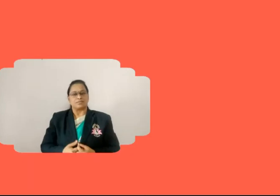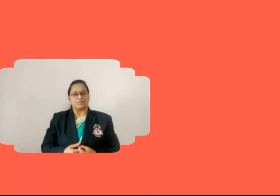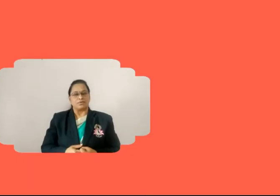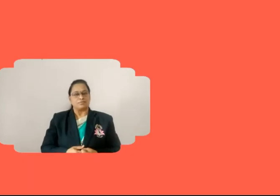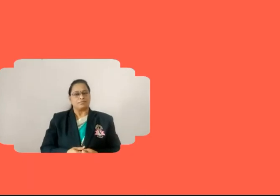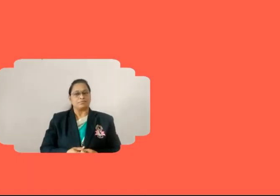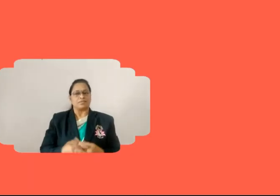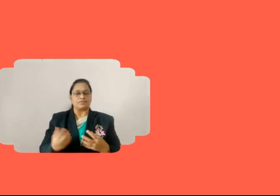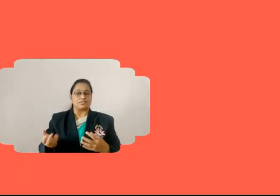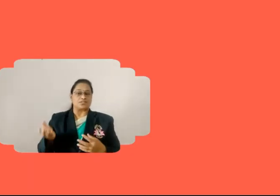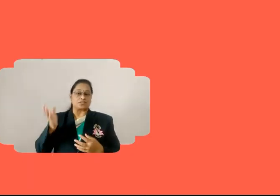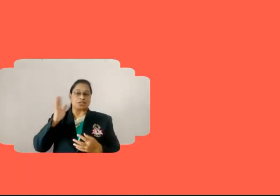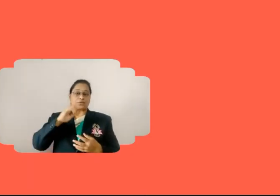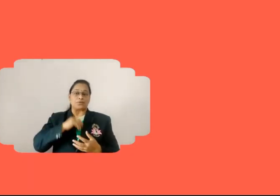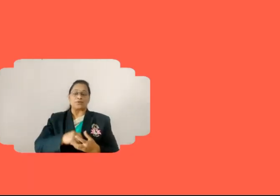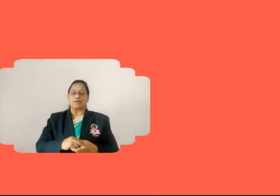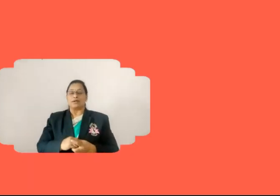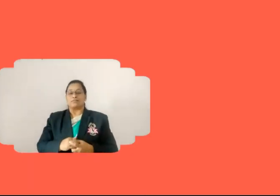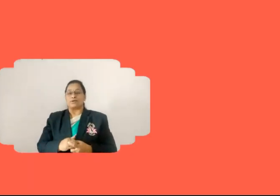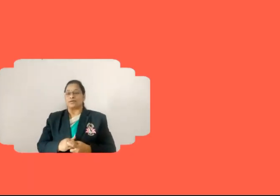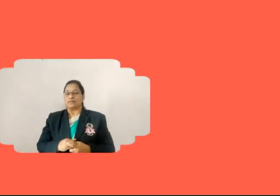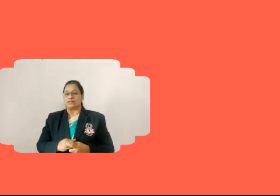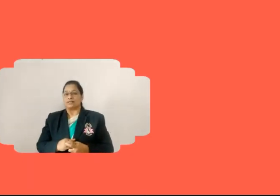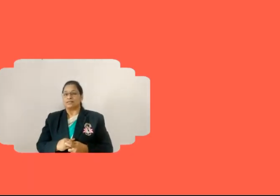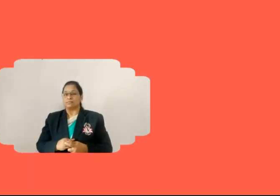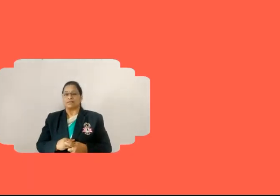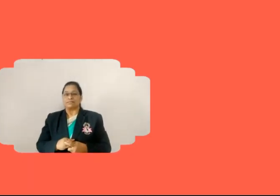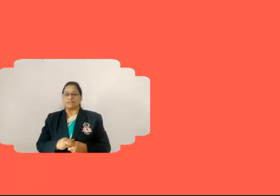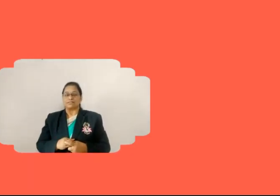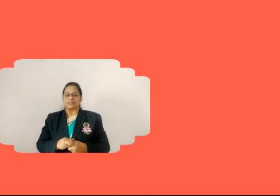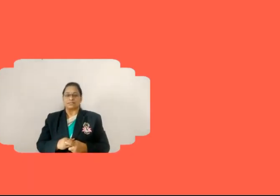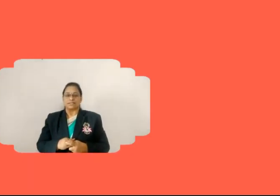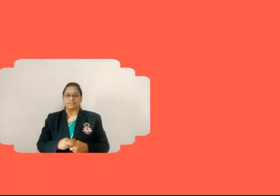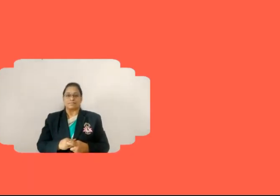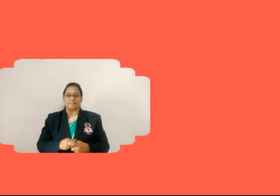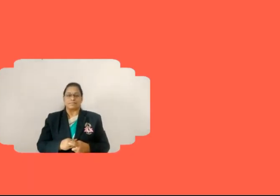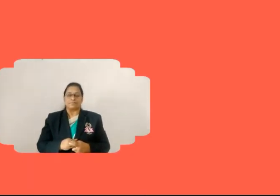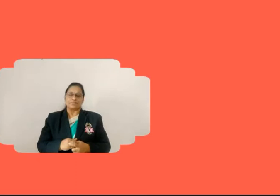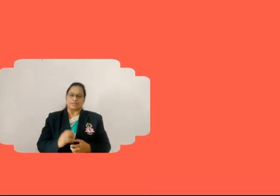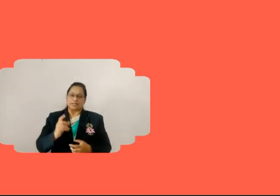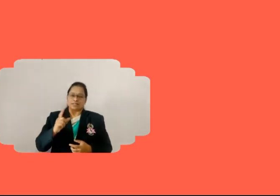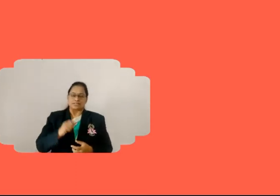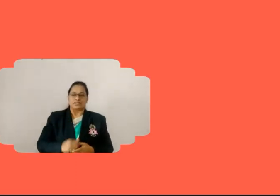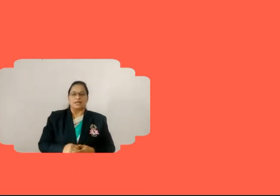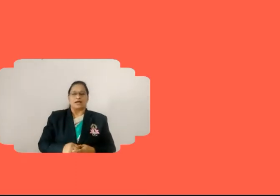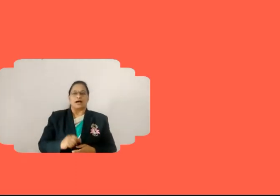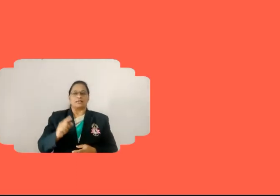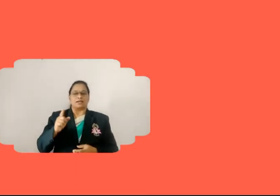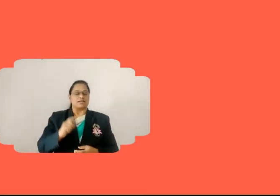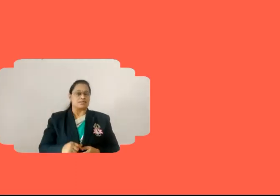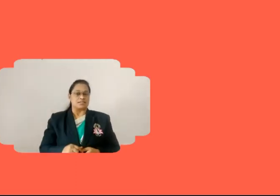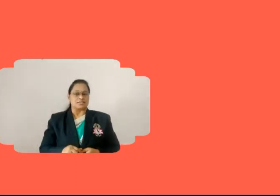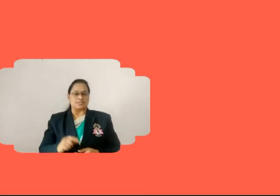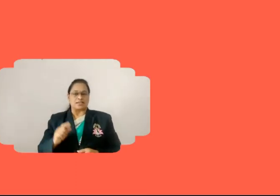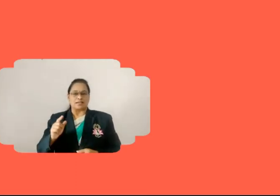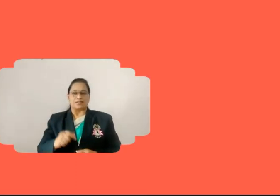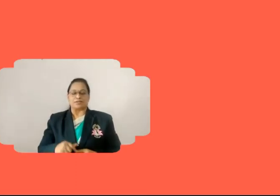food? Just to recall what you have learned in the previous classes. Yes, I think answer is there in your